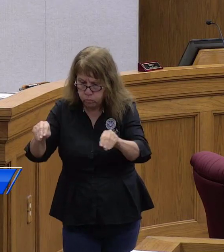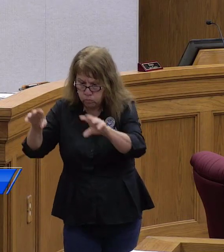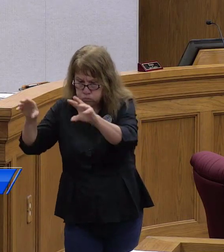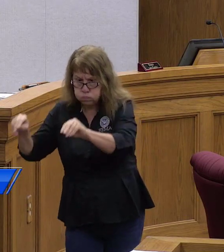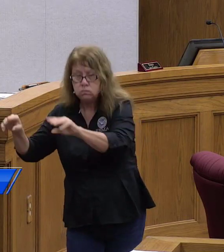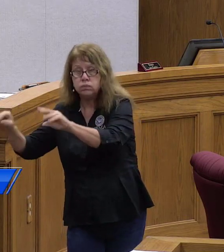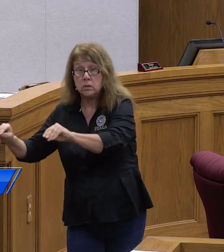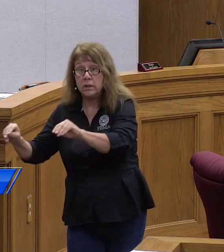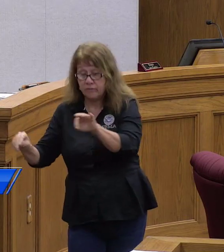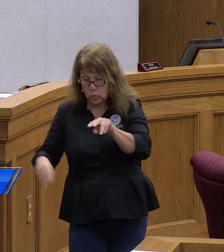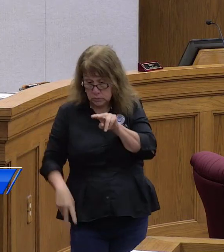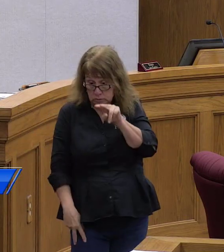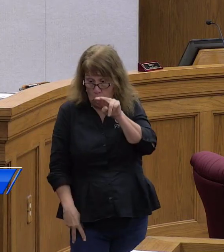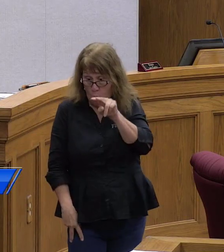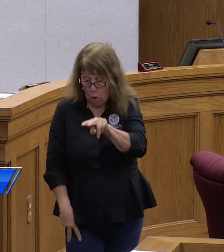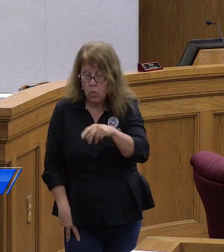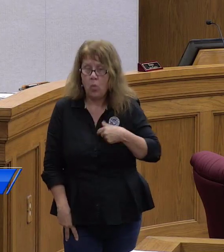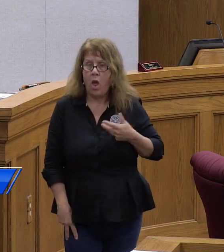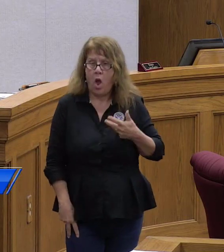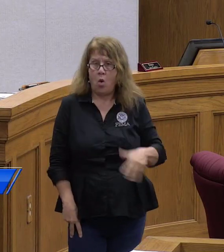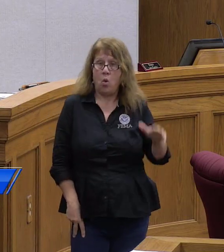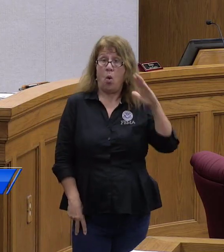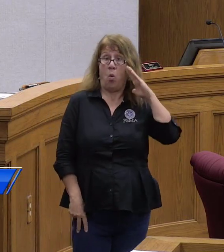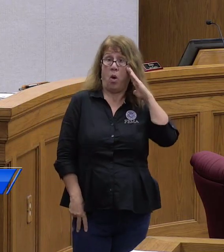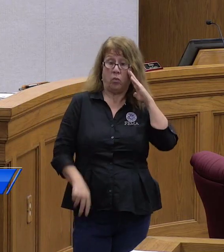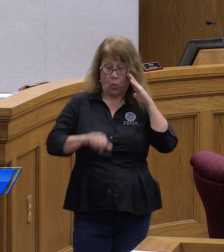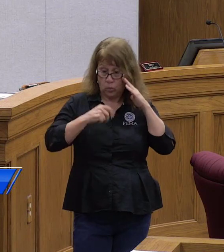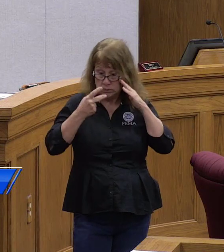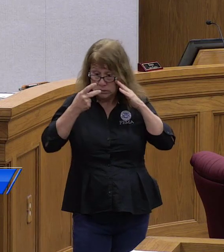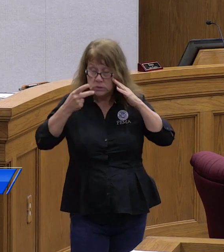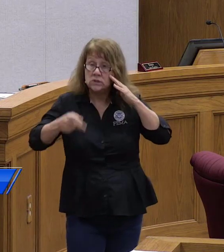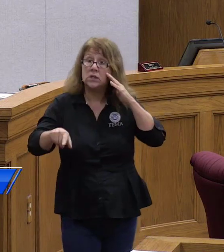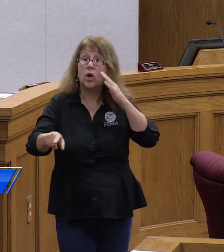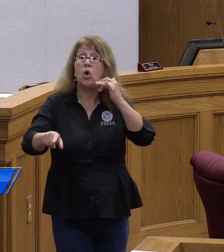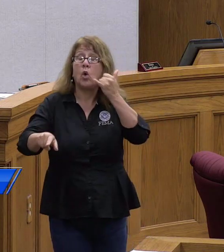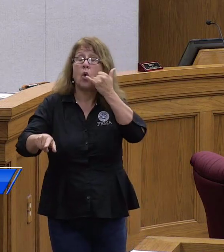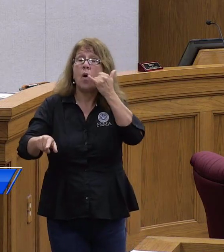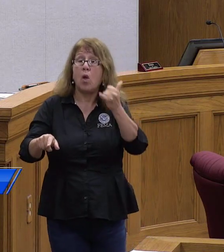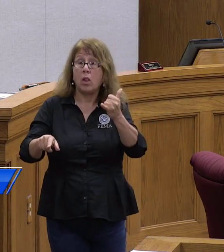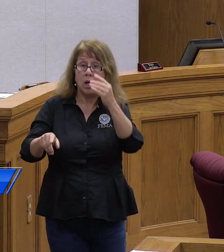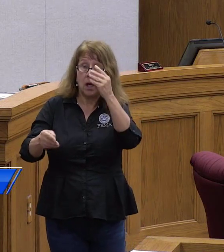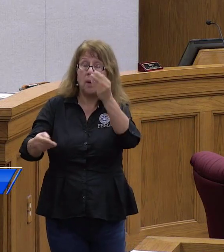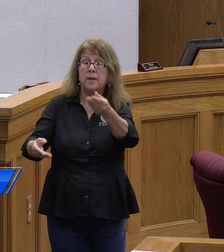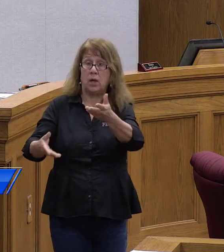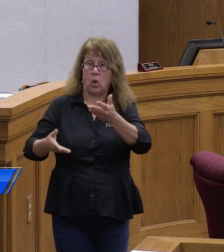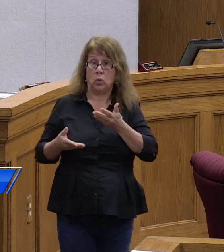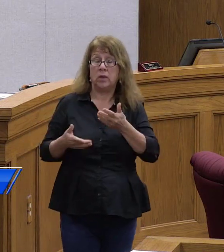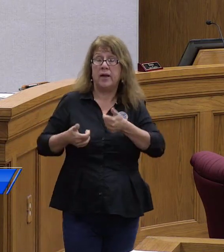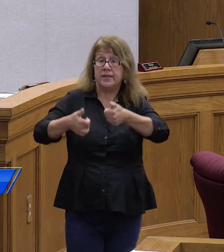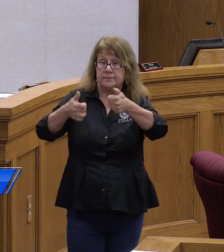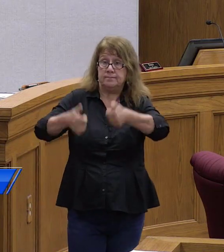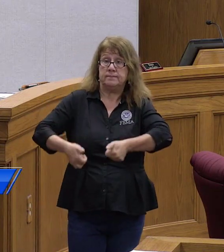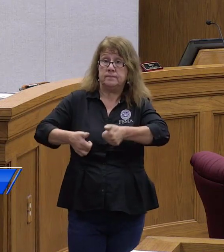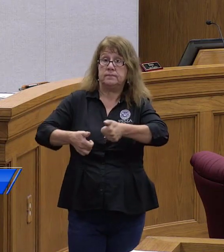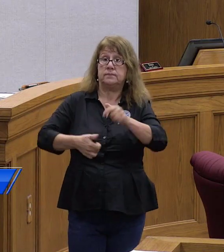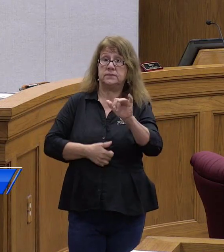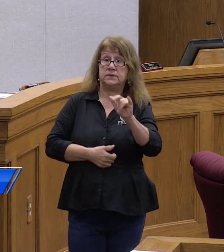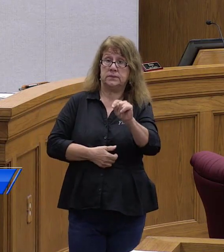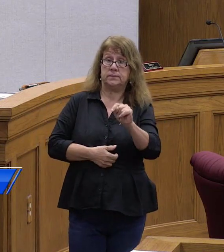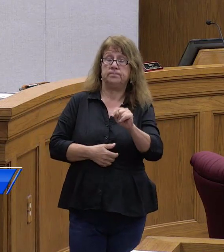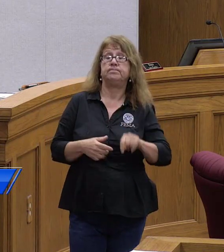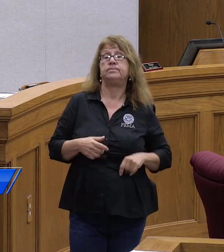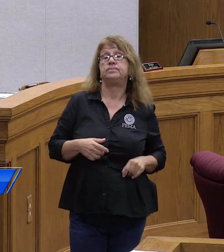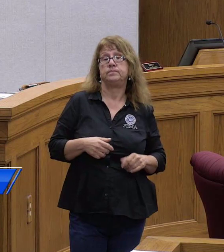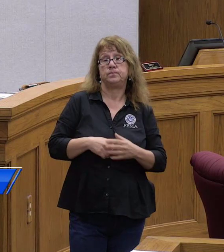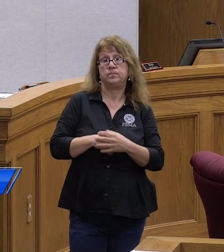reported, or we're aware of it. If not, call us or let us know via text. Also,